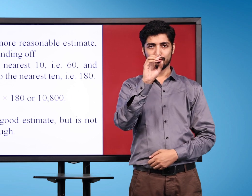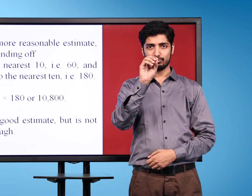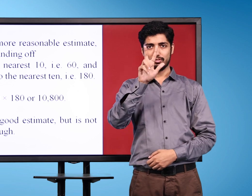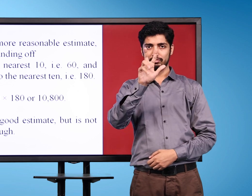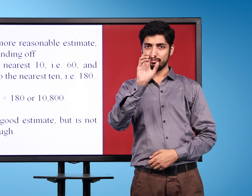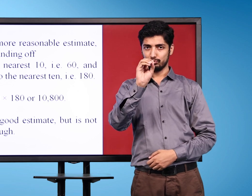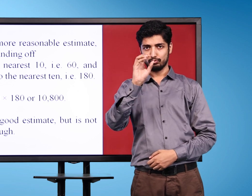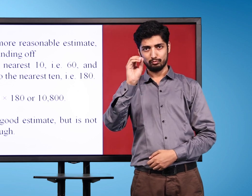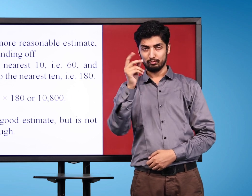10,800.